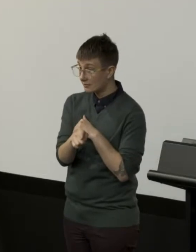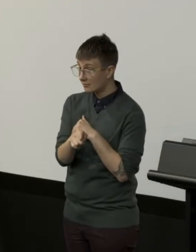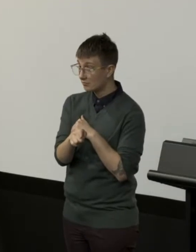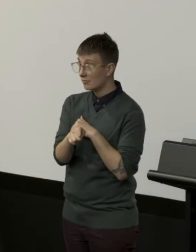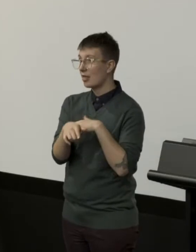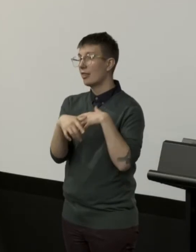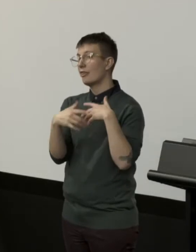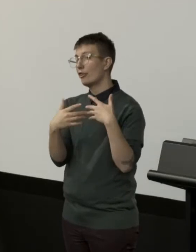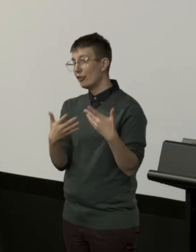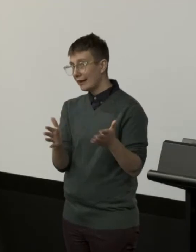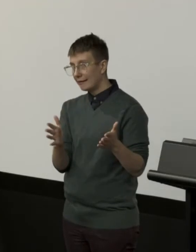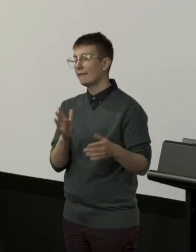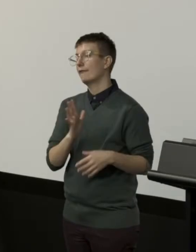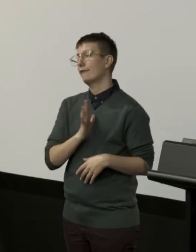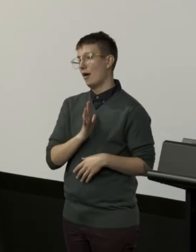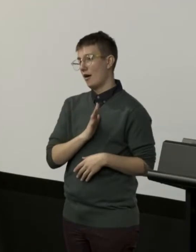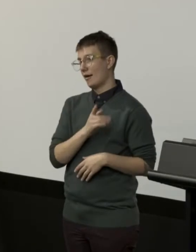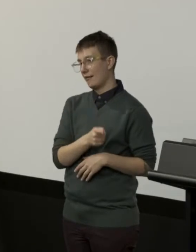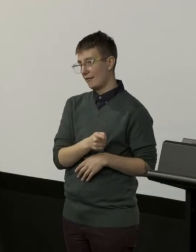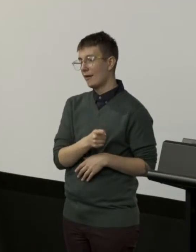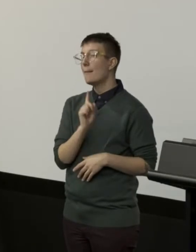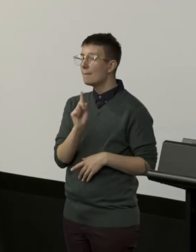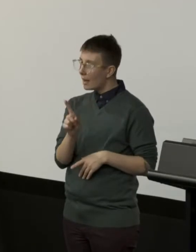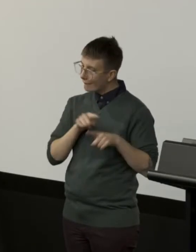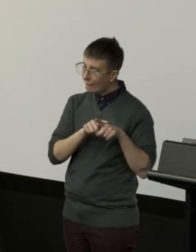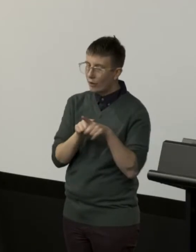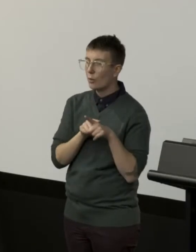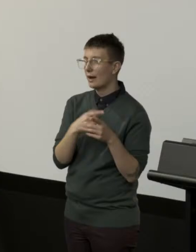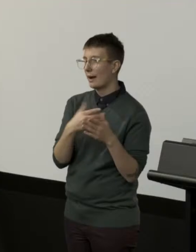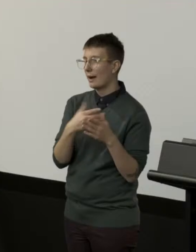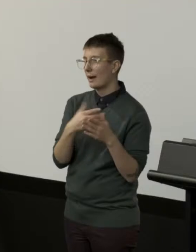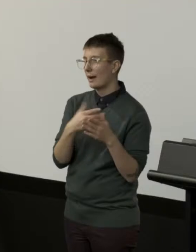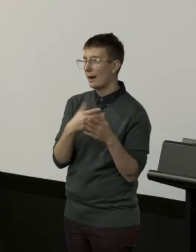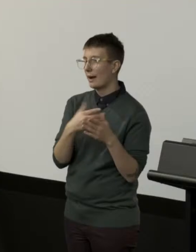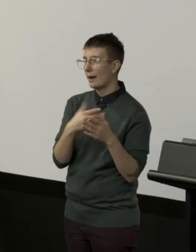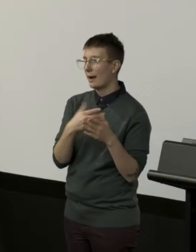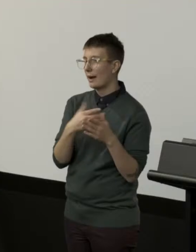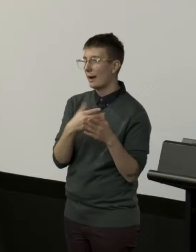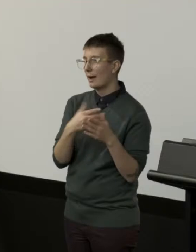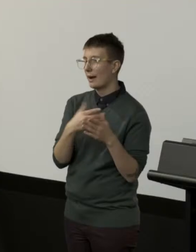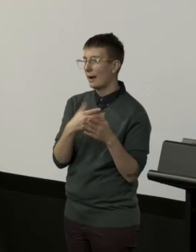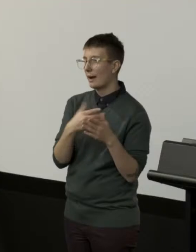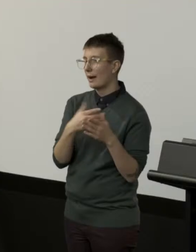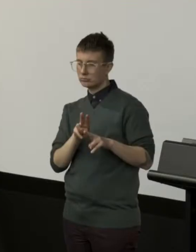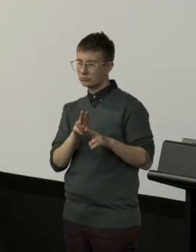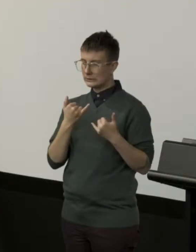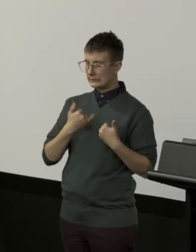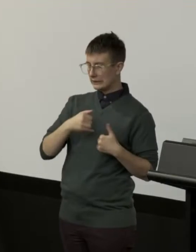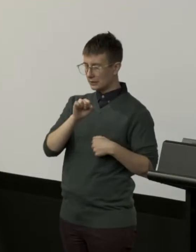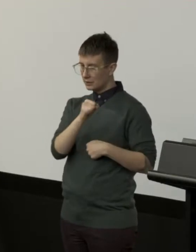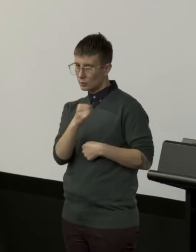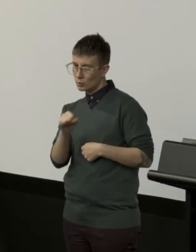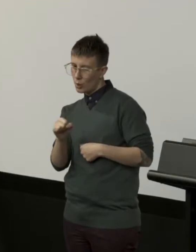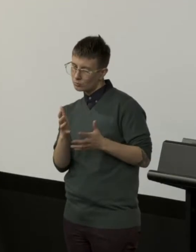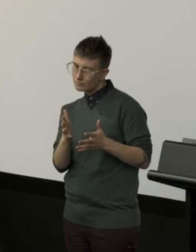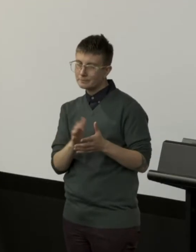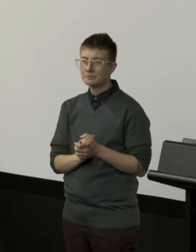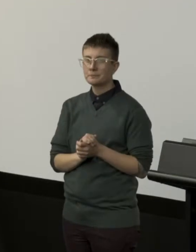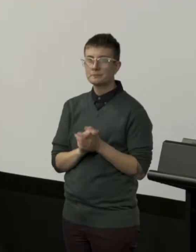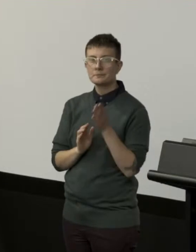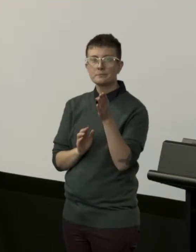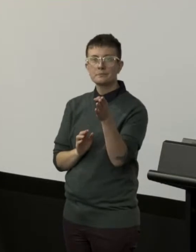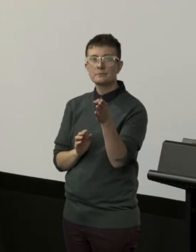then that would be fine. So we're following them all up. Each one will be assessed depending on the circumstances. So there's no legal authority issue